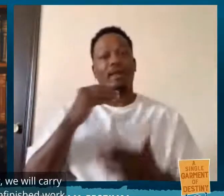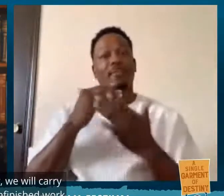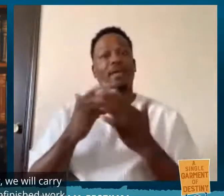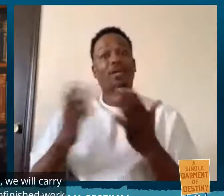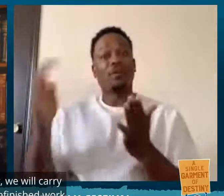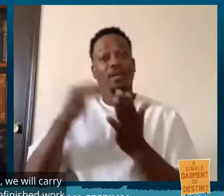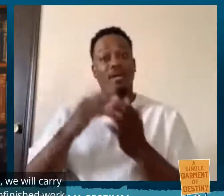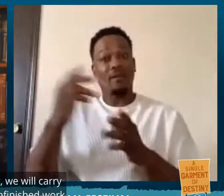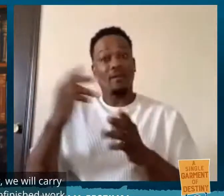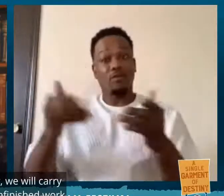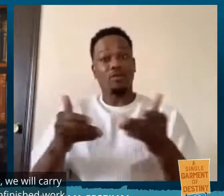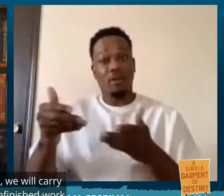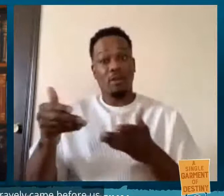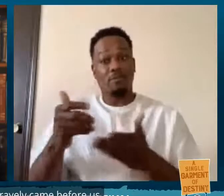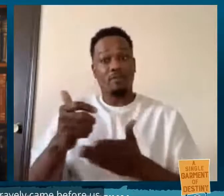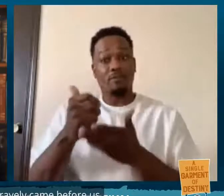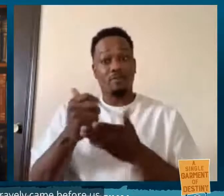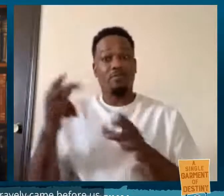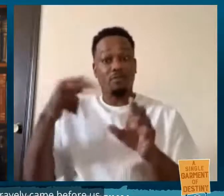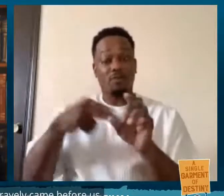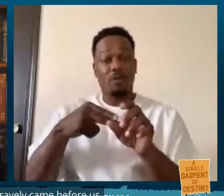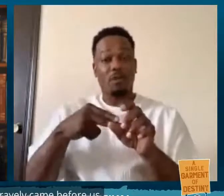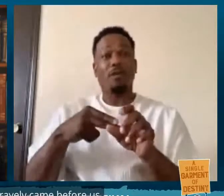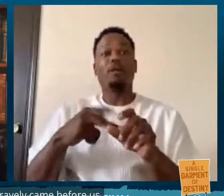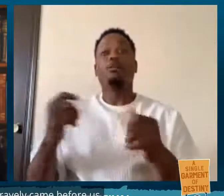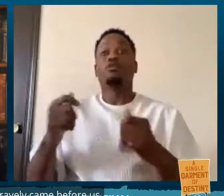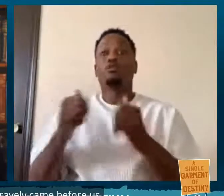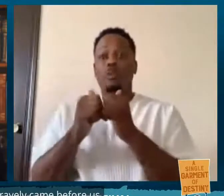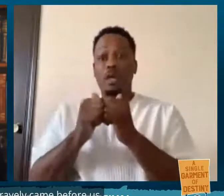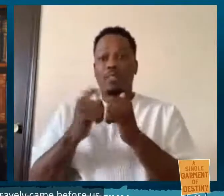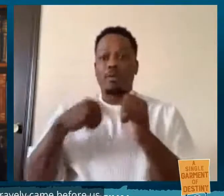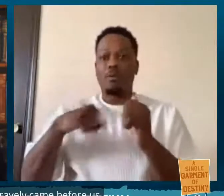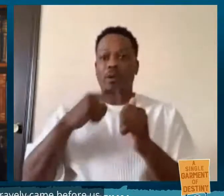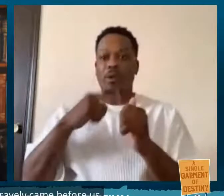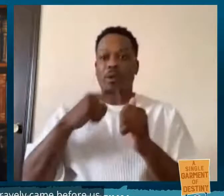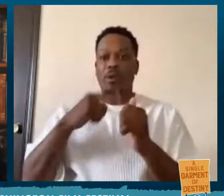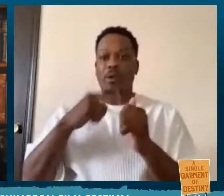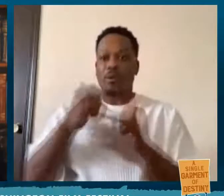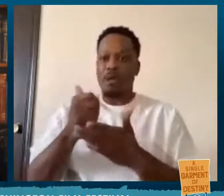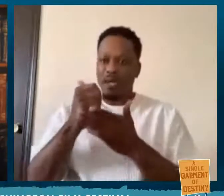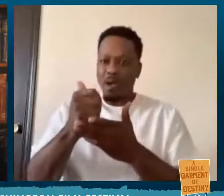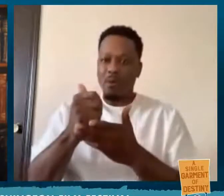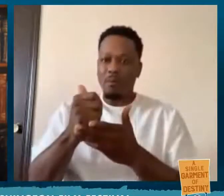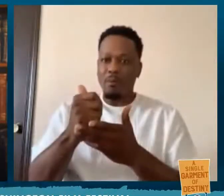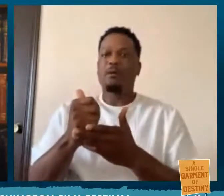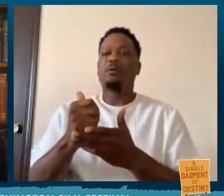will carry out the unfinished work of those who so bravely came before us.